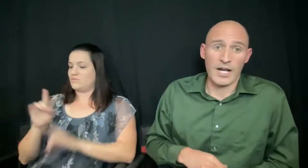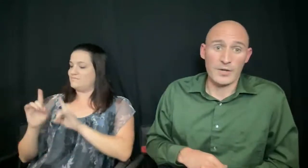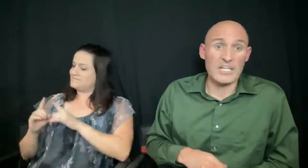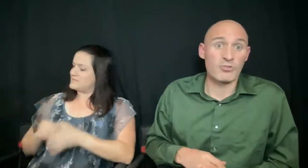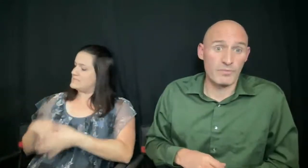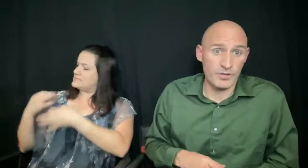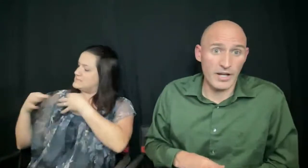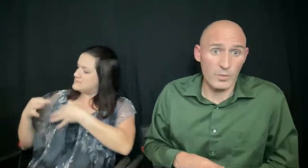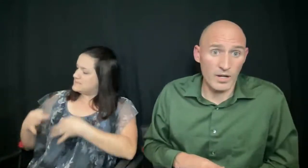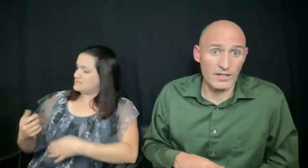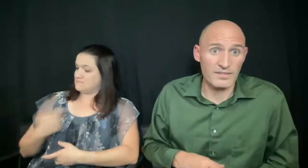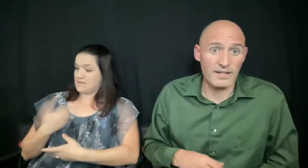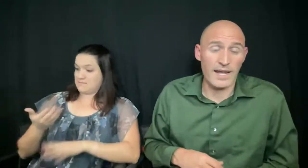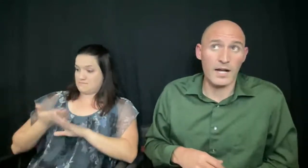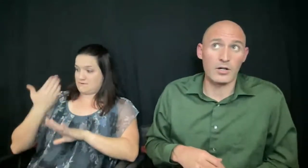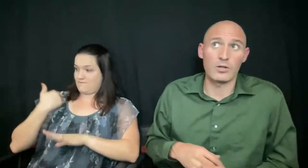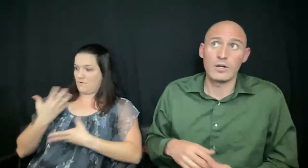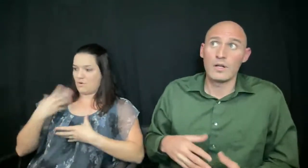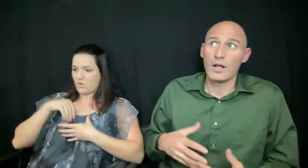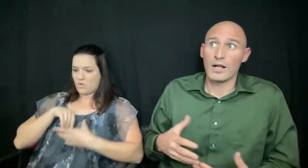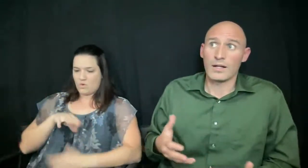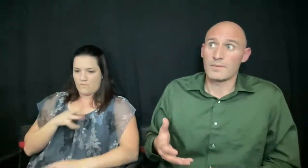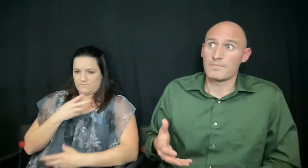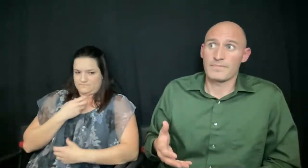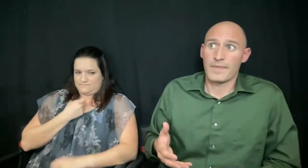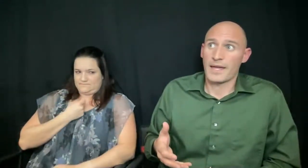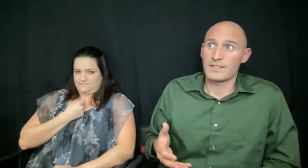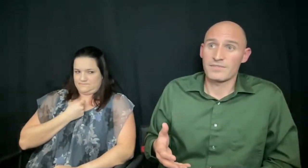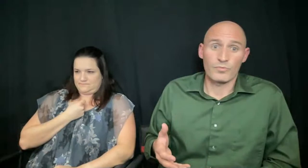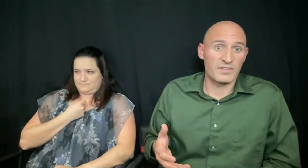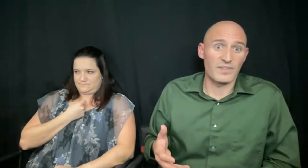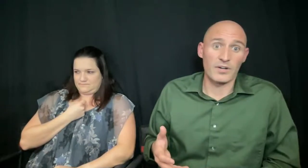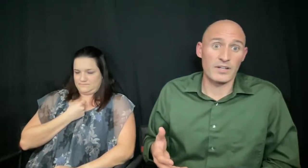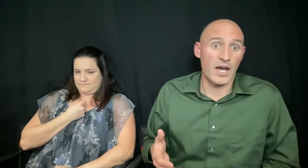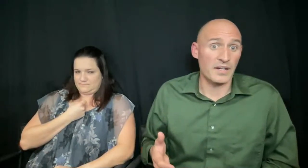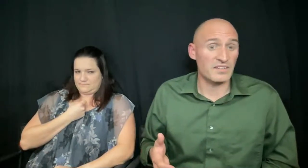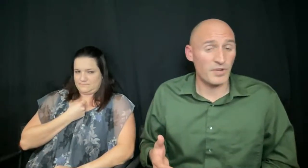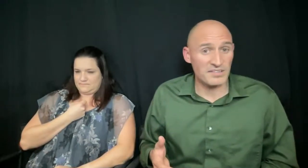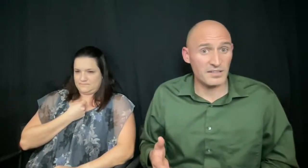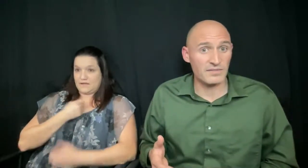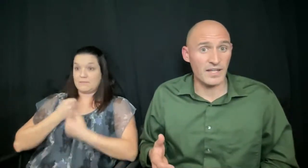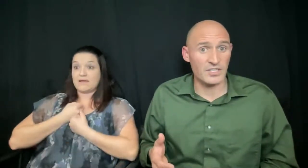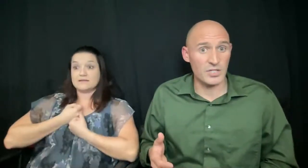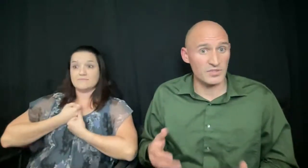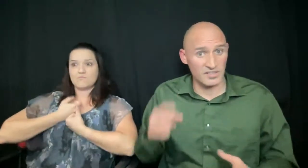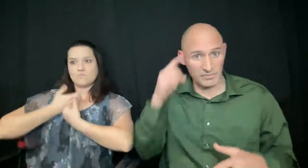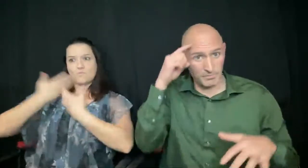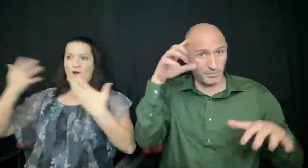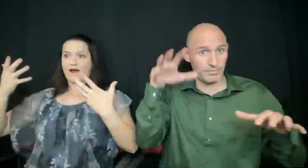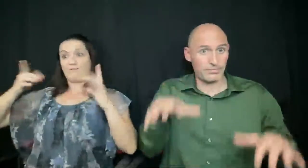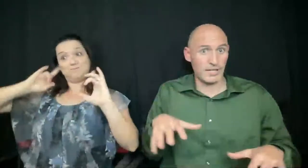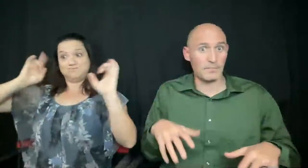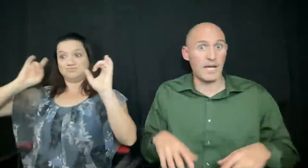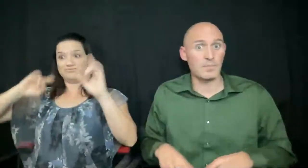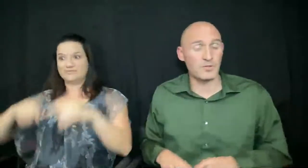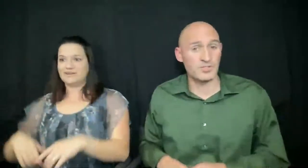how introverted I was and how I just was very non-expressive. And she was just mind-blown